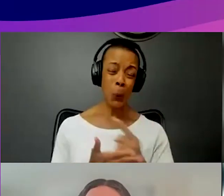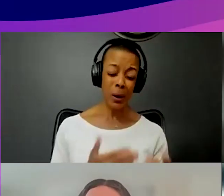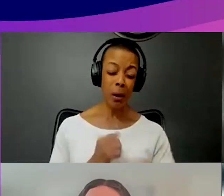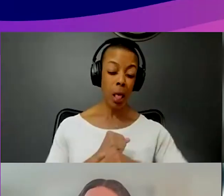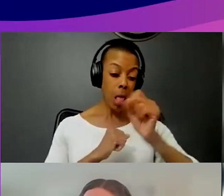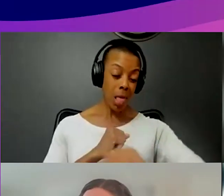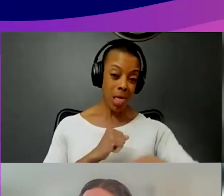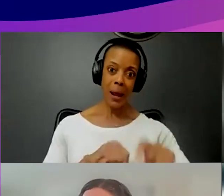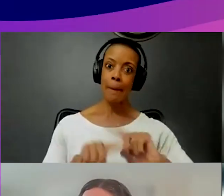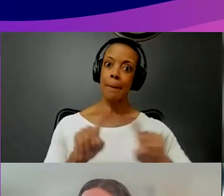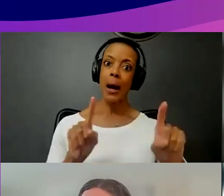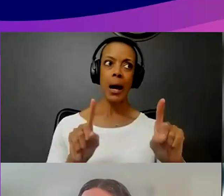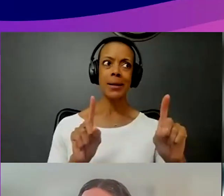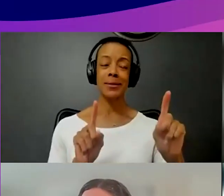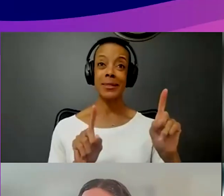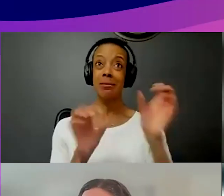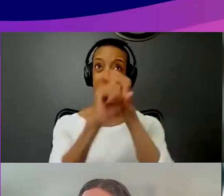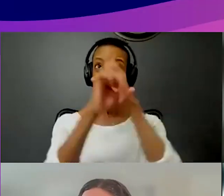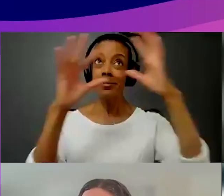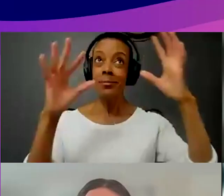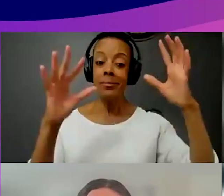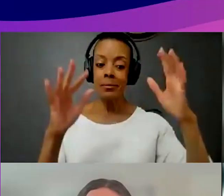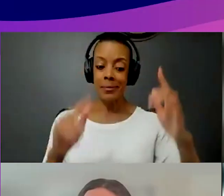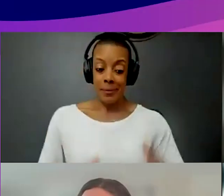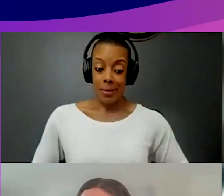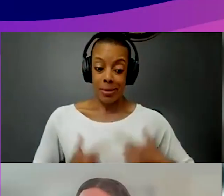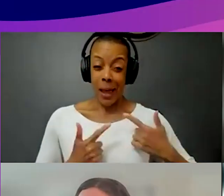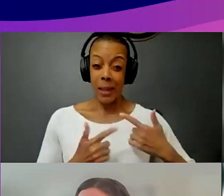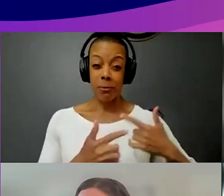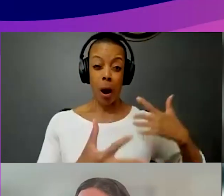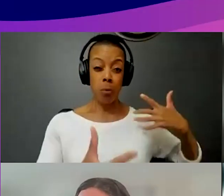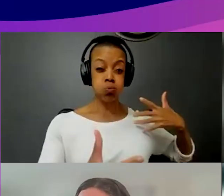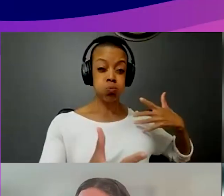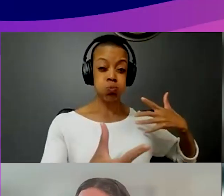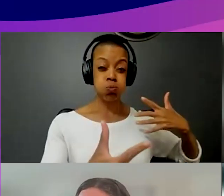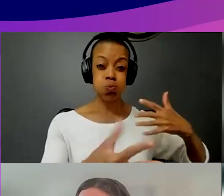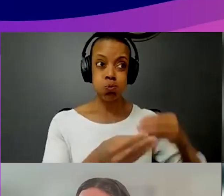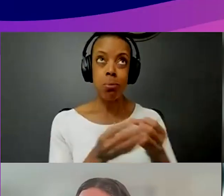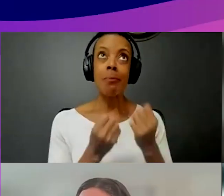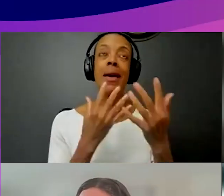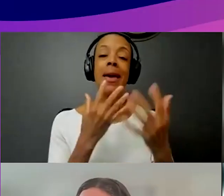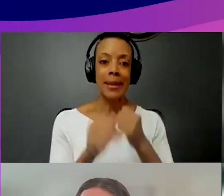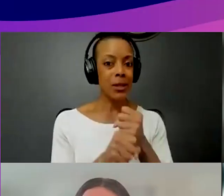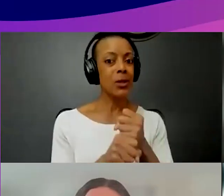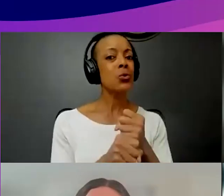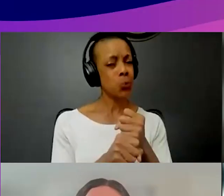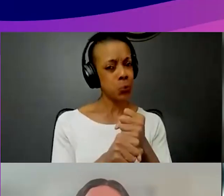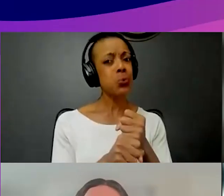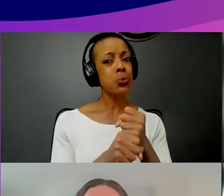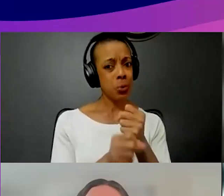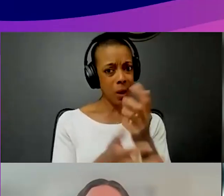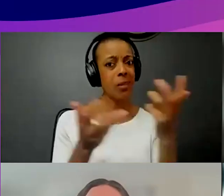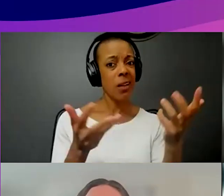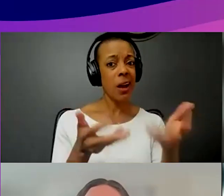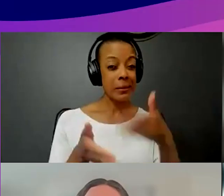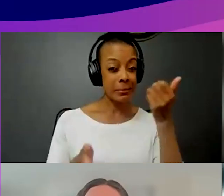like lifelong complex abuse and trauma, it was, you know, it was a lot. So I think, you